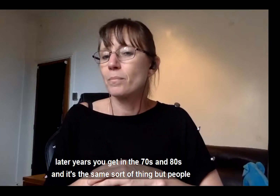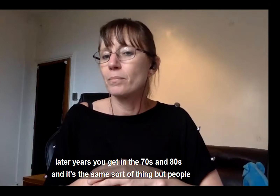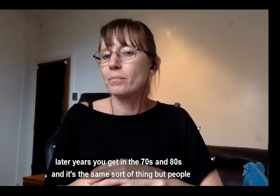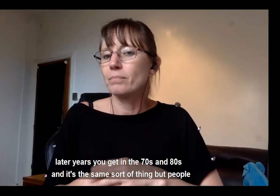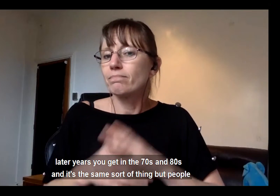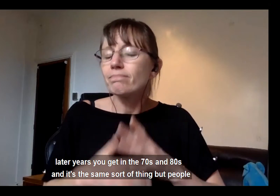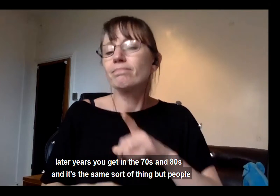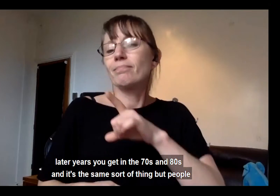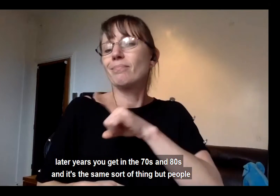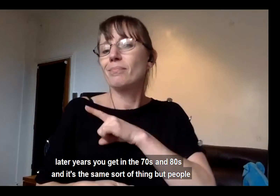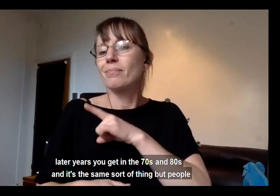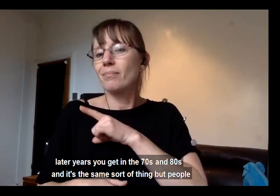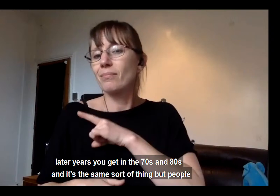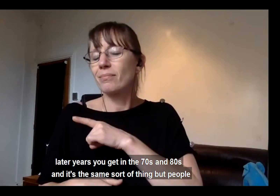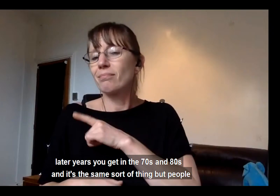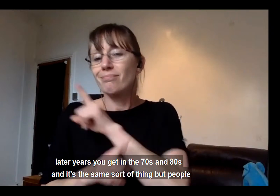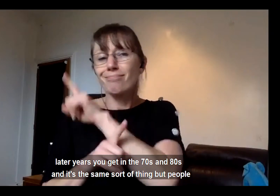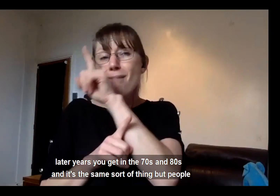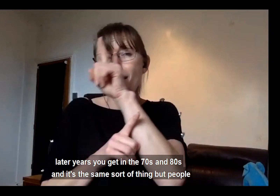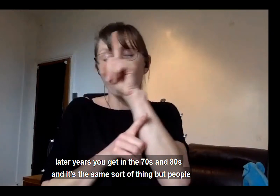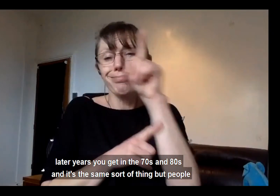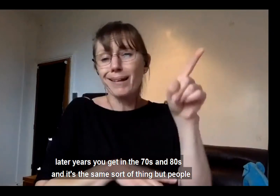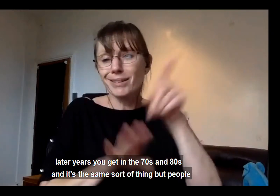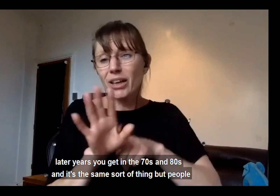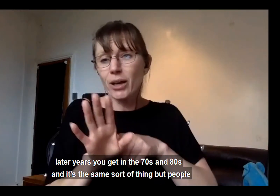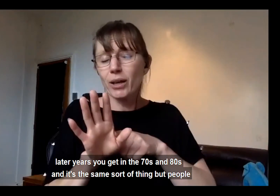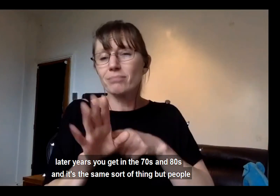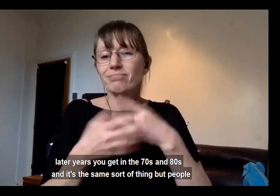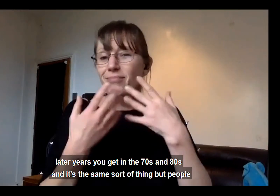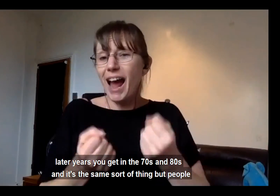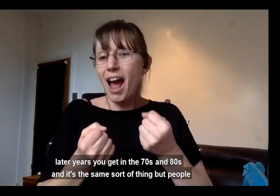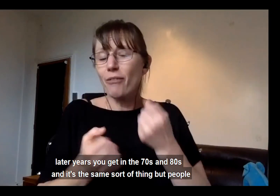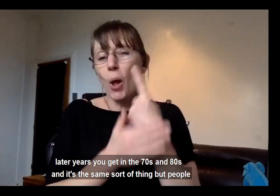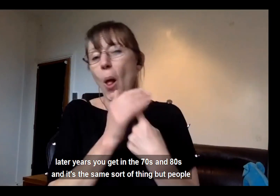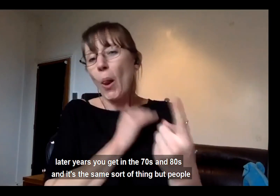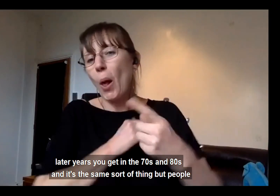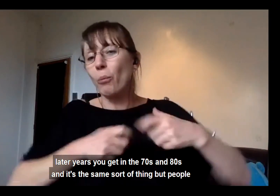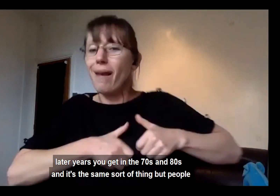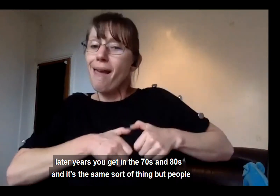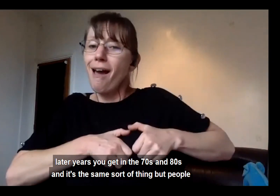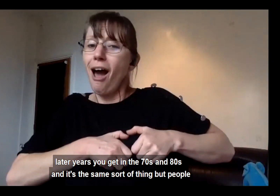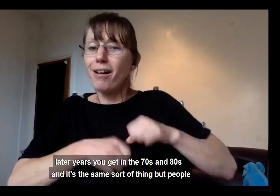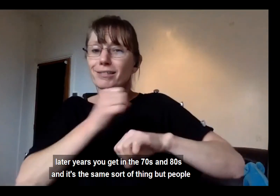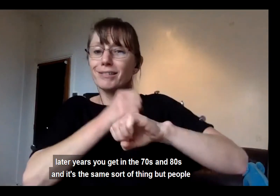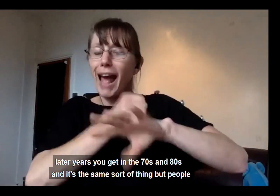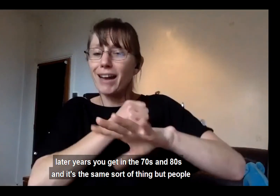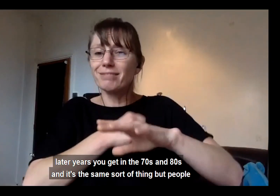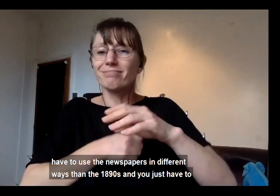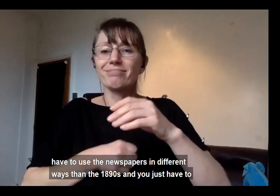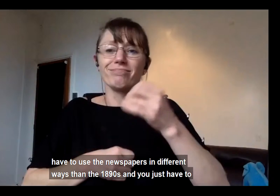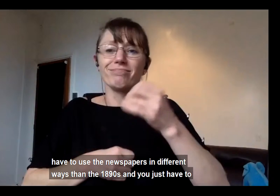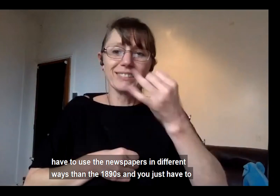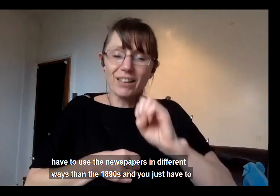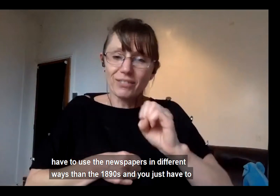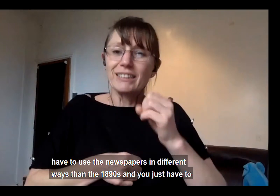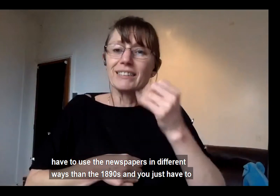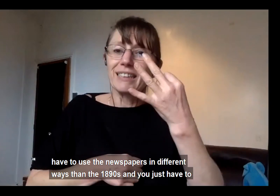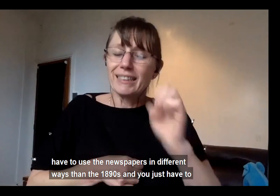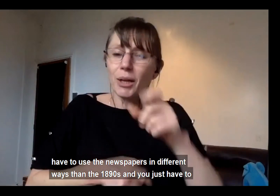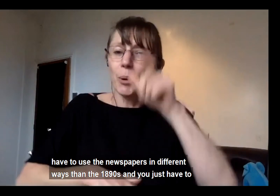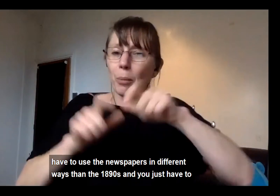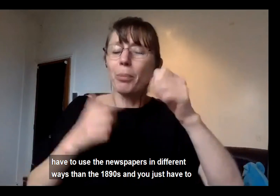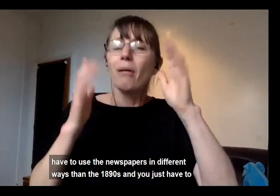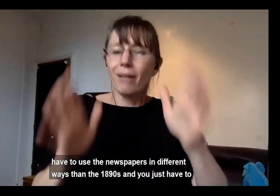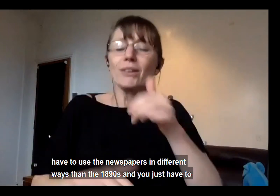And it's because in later years you get Lonely Hearts ads in the 70s and 80s. And it's the same sort of thing. But people had to use